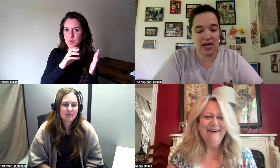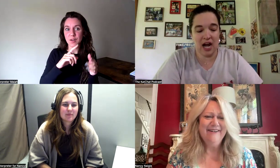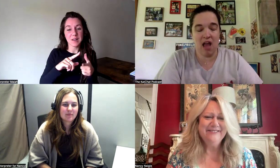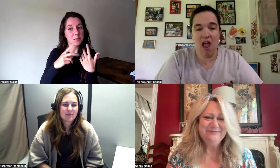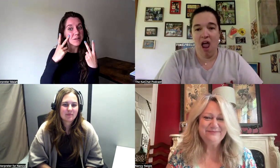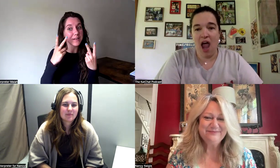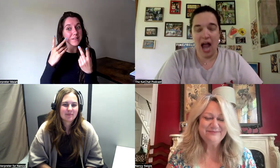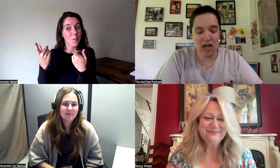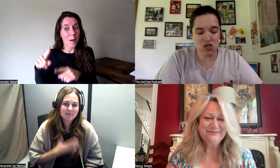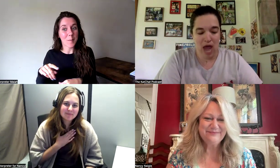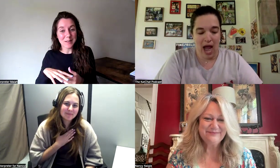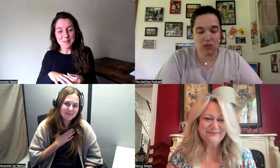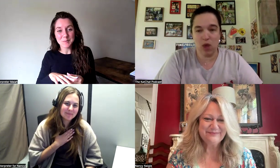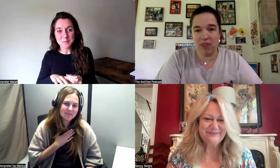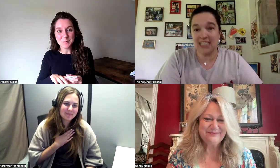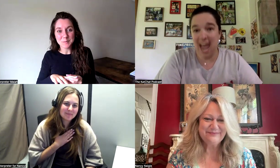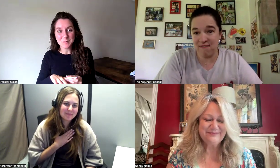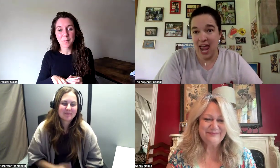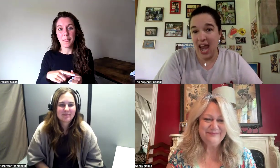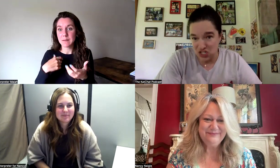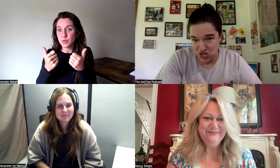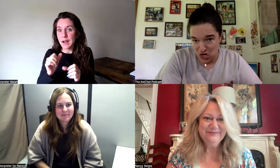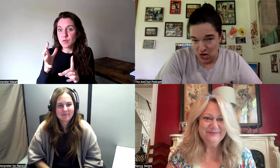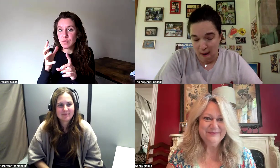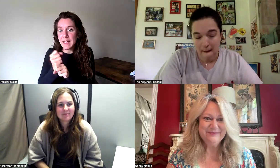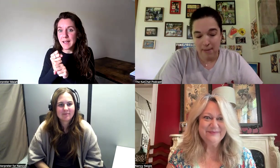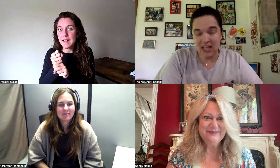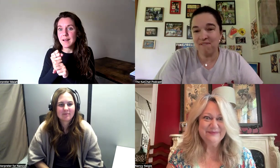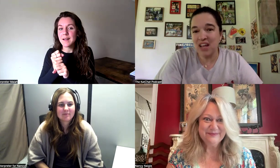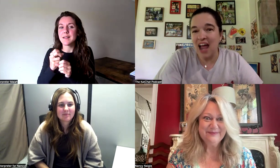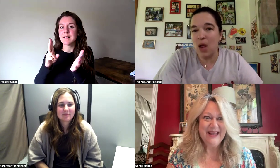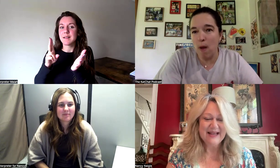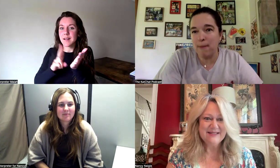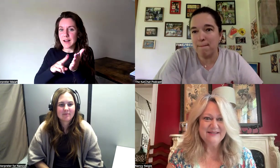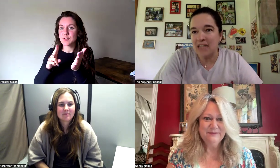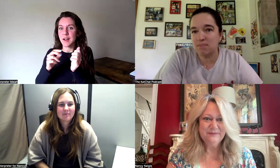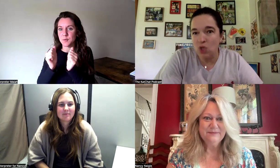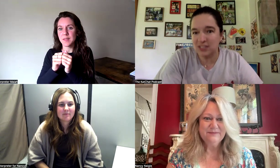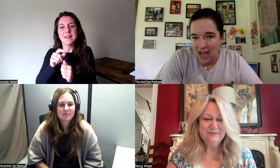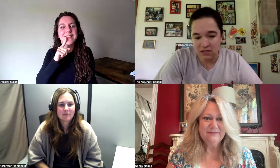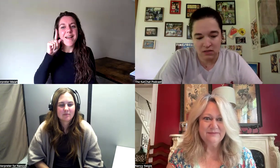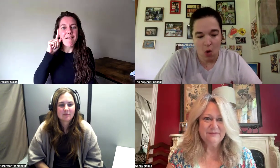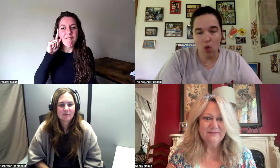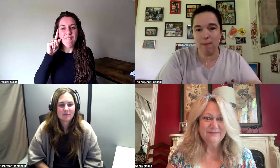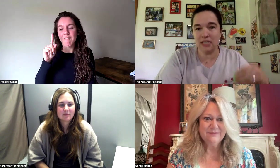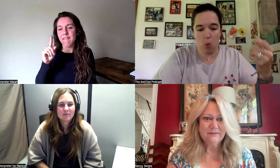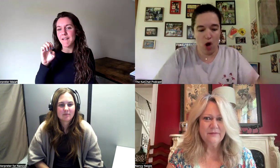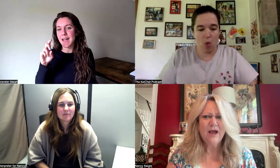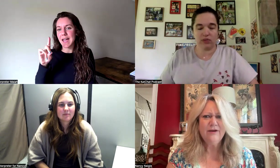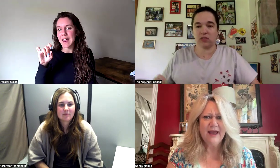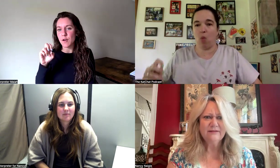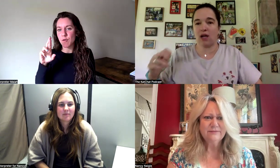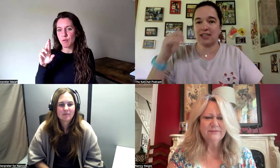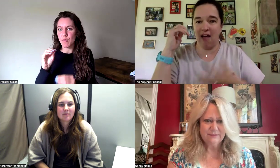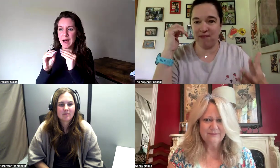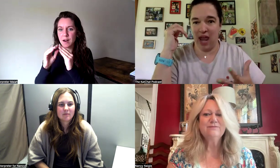if I can Oh, get a contract with a DAP editor because I feel like it yes. would make more sense with me to work Oh,